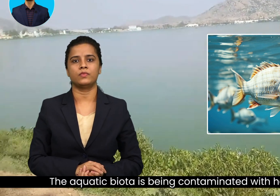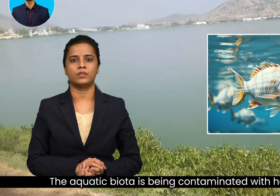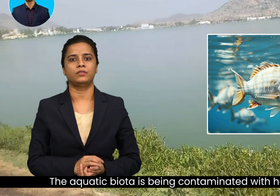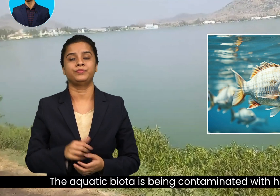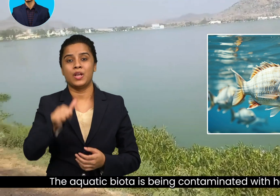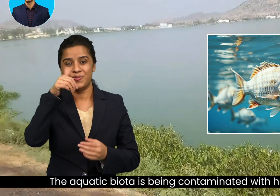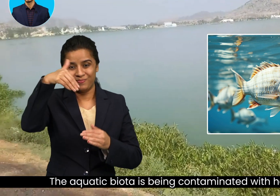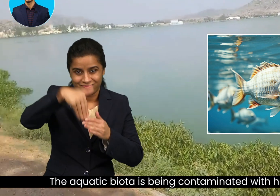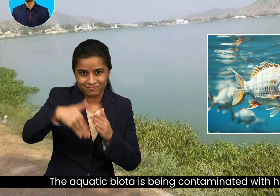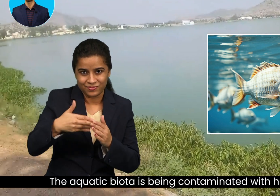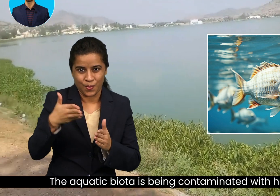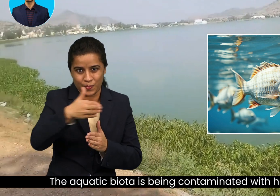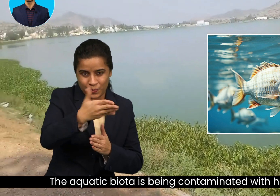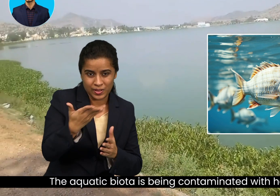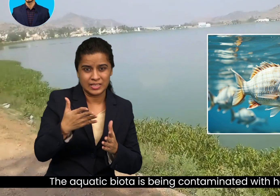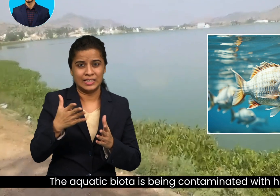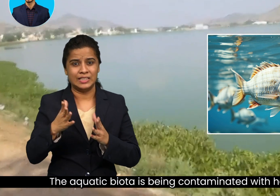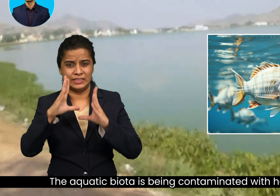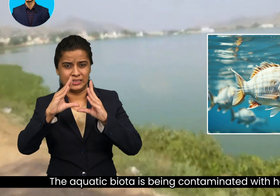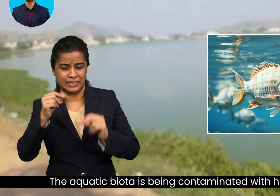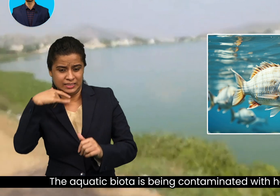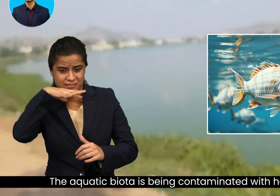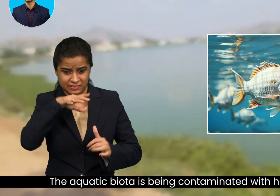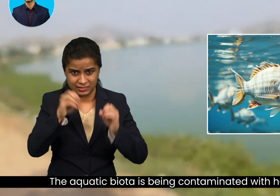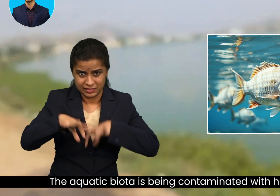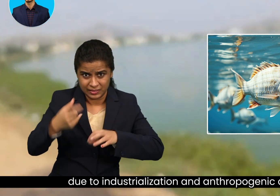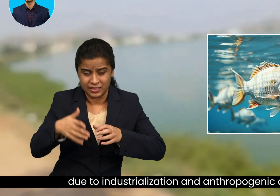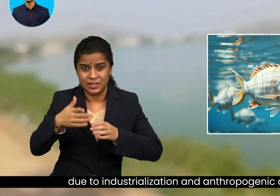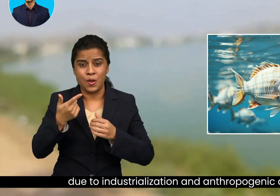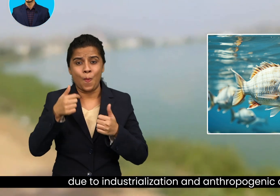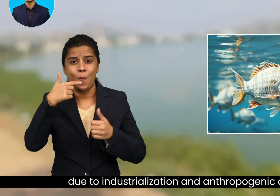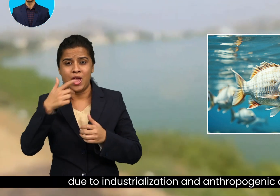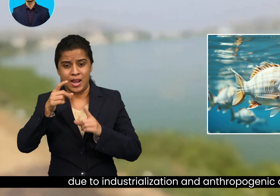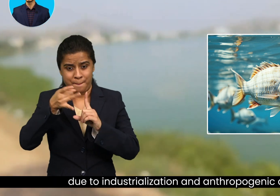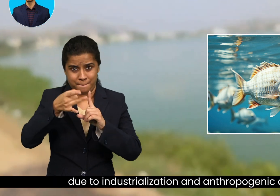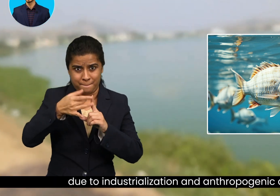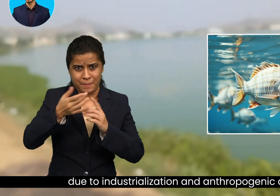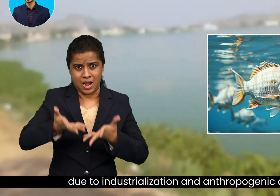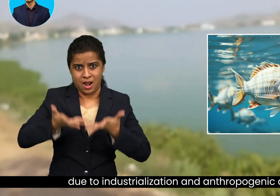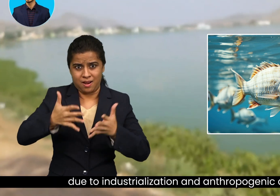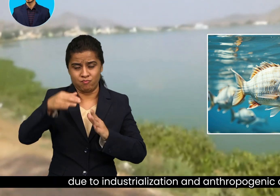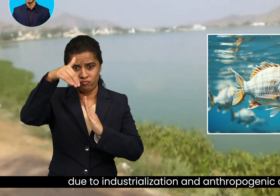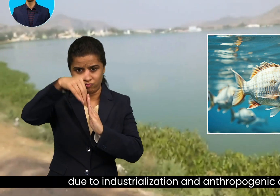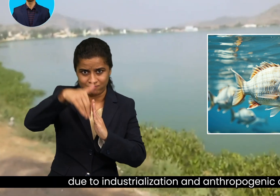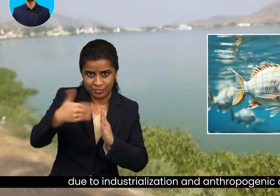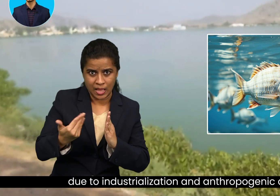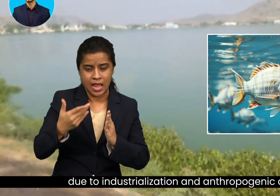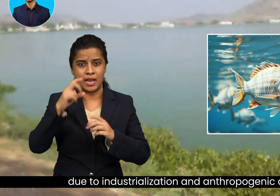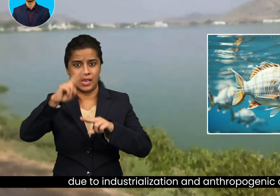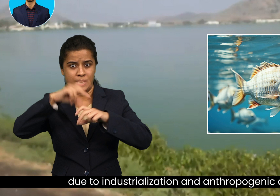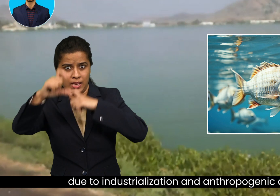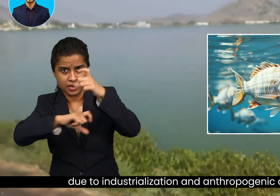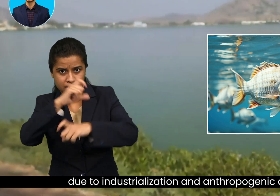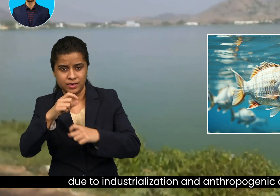The aquatic biota is being contaminated with heavy metals due to industrialization and